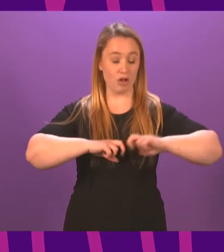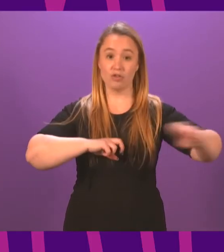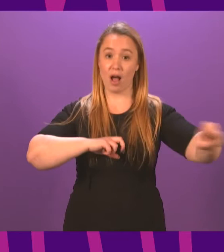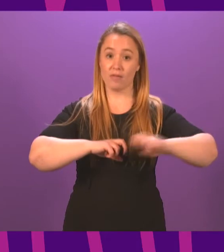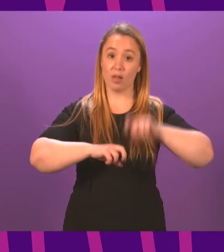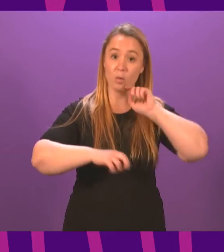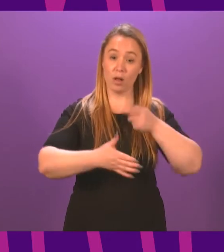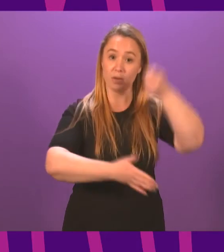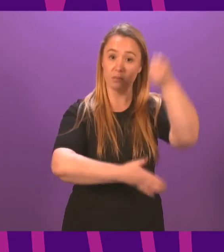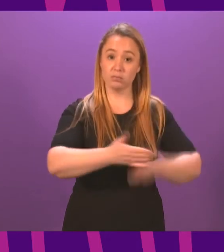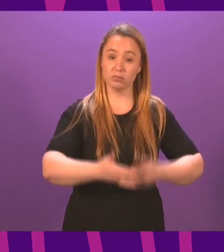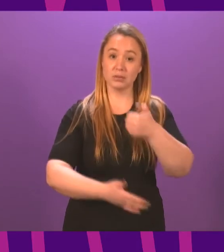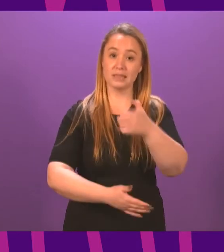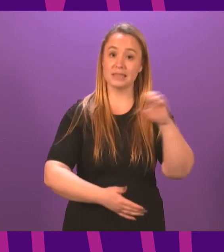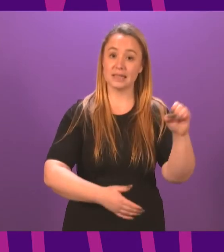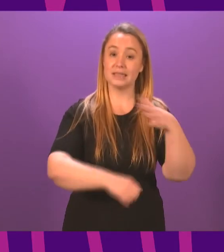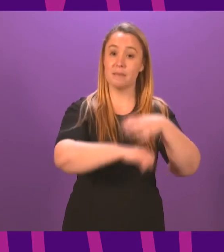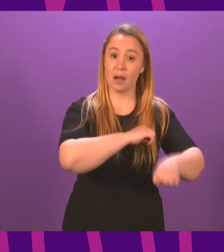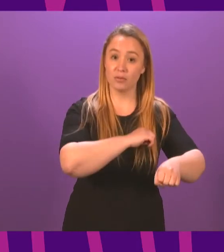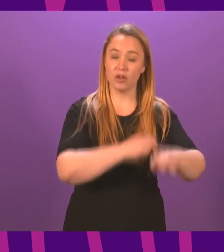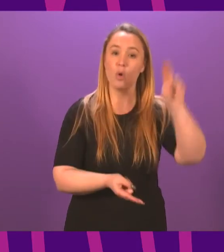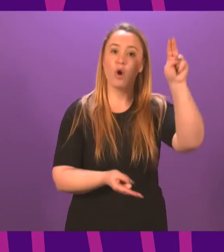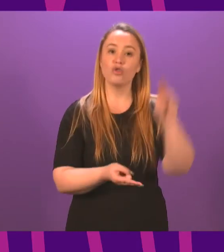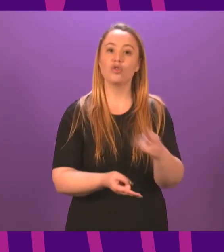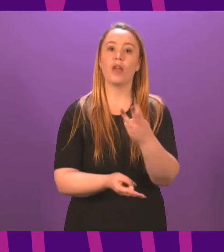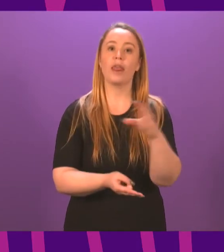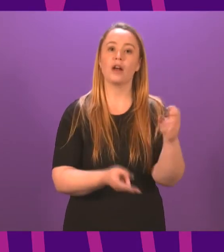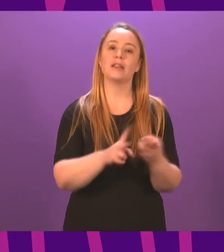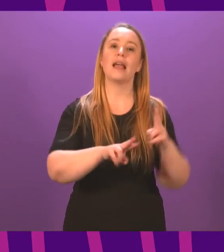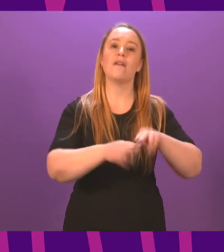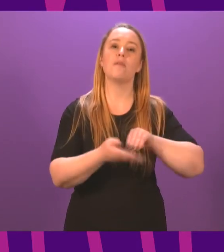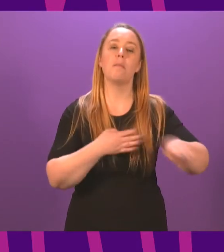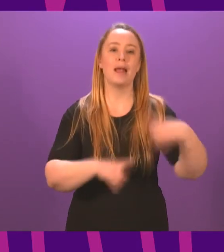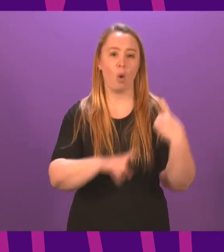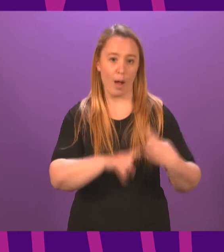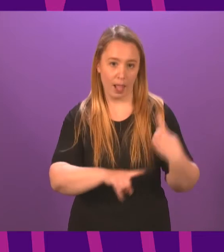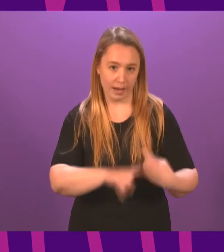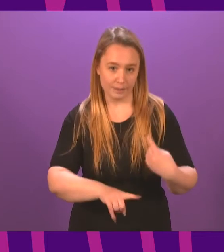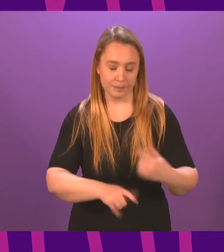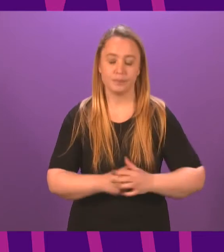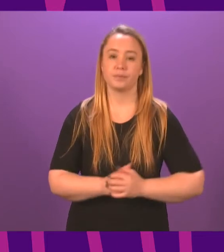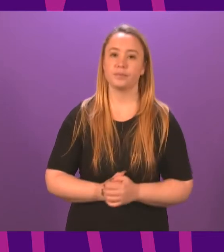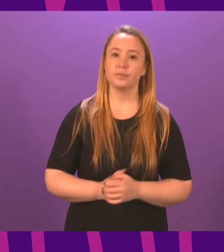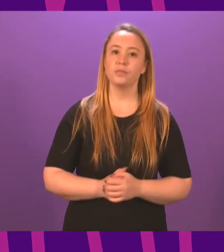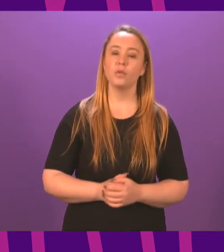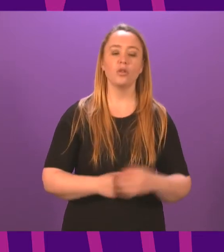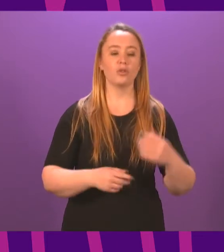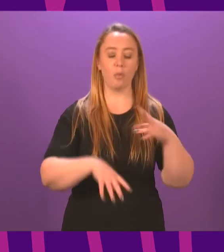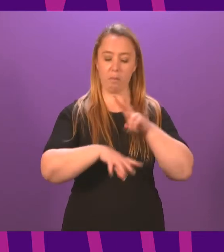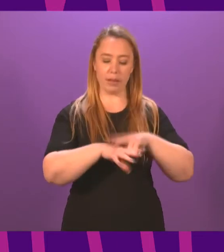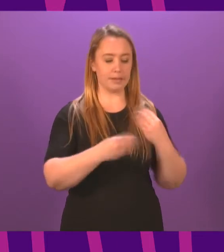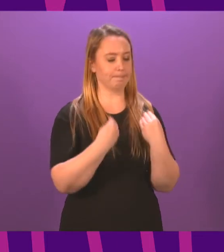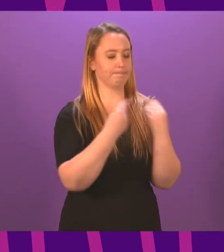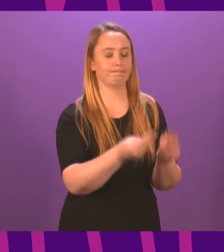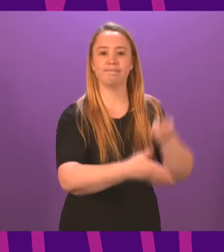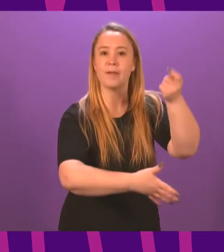fixed penalty notice of £60, reduced to £30 if paid promptly. Presumably, having issued this fine, the police will